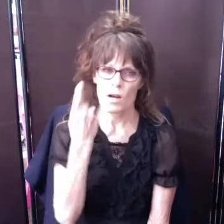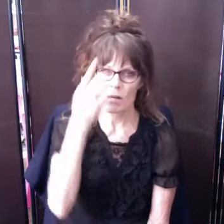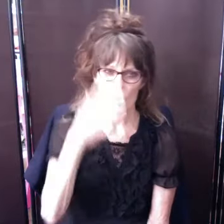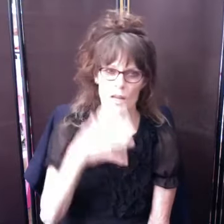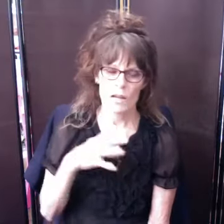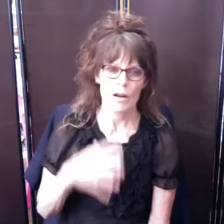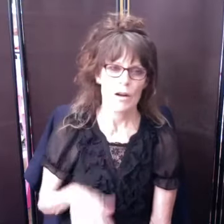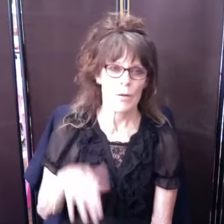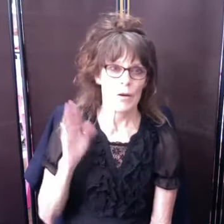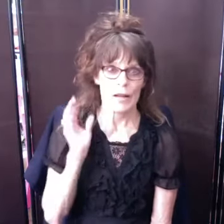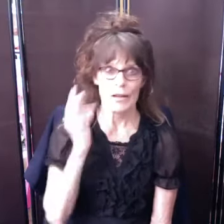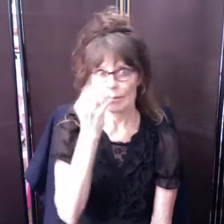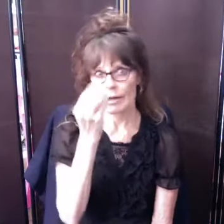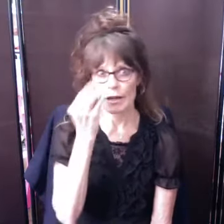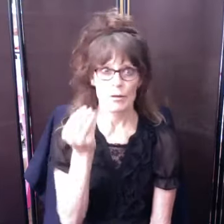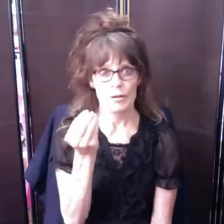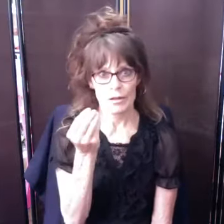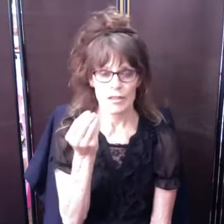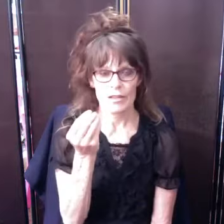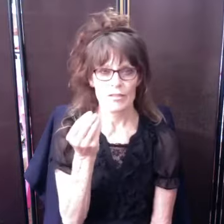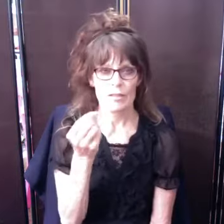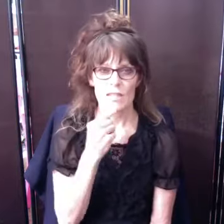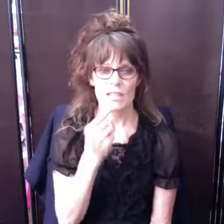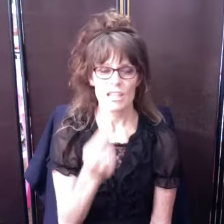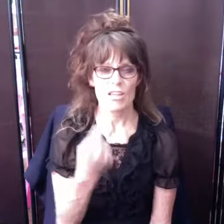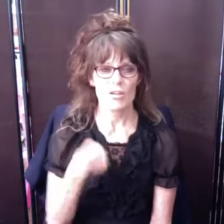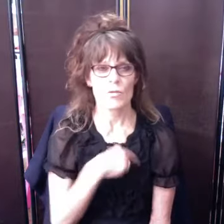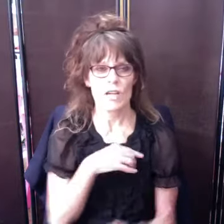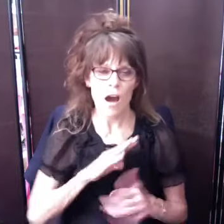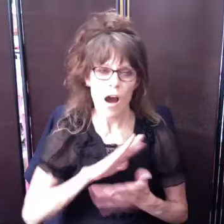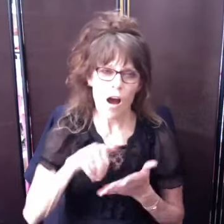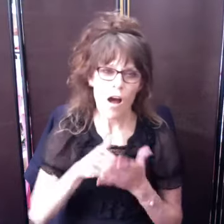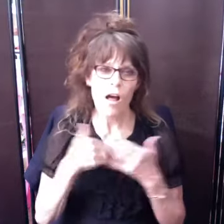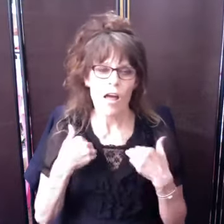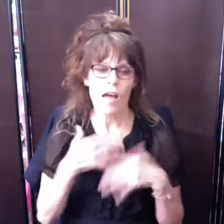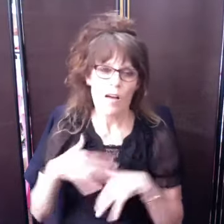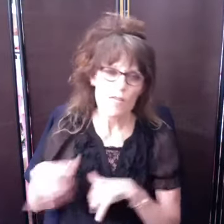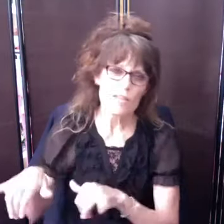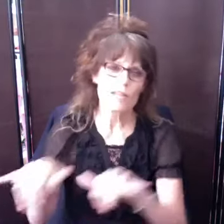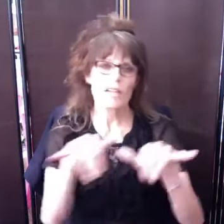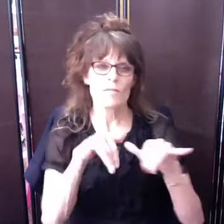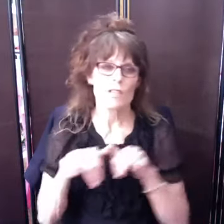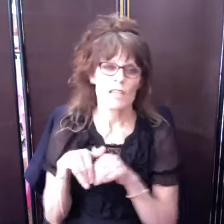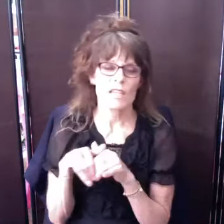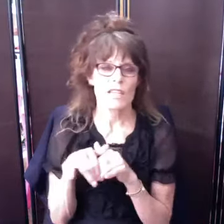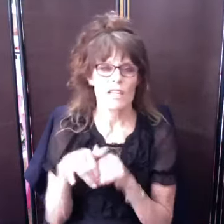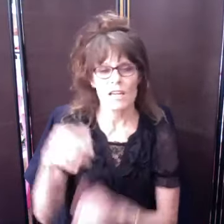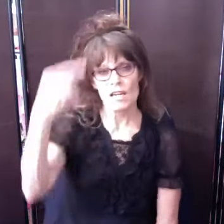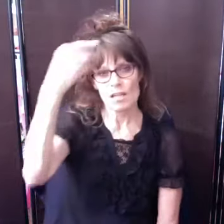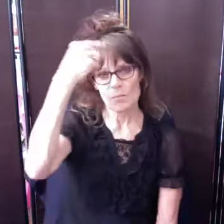since I've been sober in Alcoholics Anonymous. I will tell you that we all have what Peg Martin used to talk about, the lizard part of the brain that